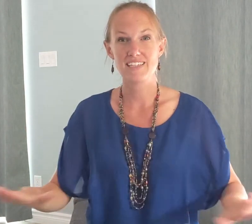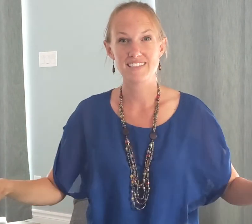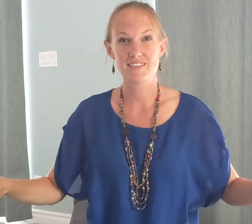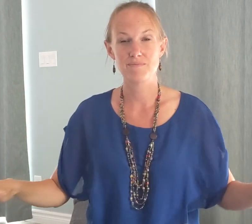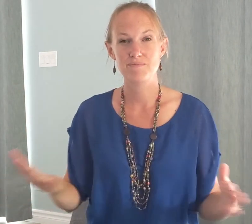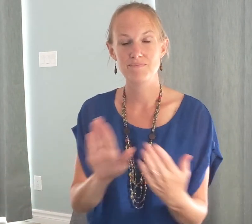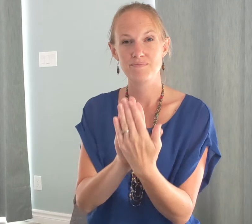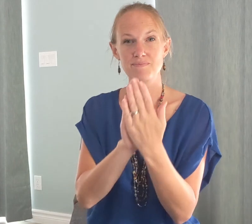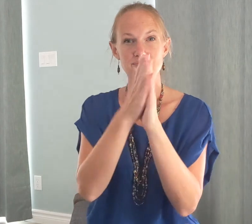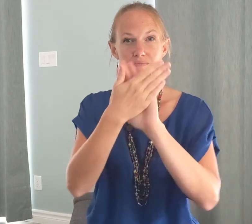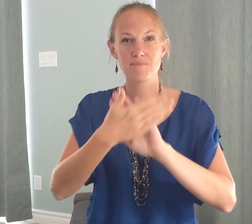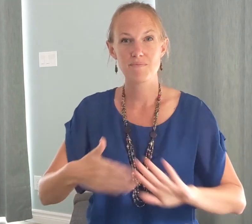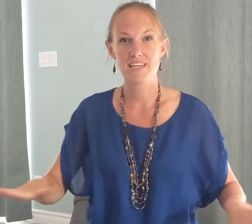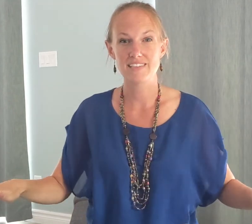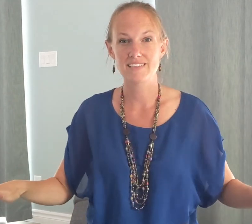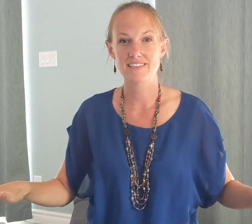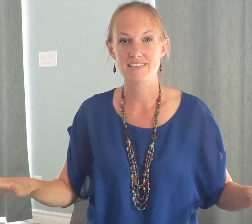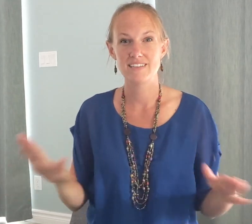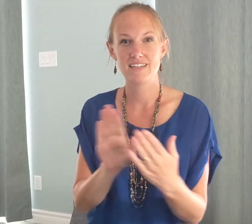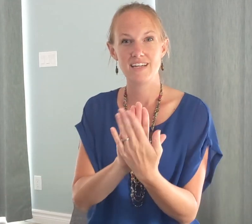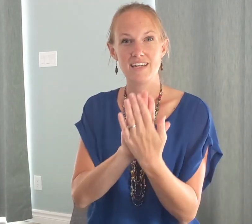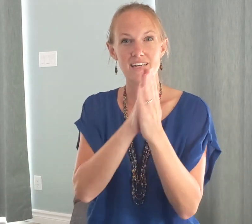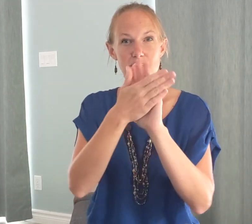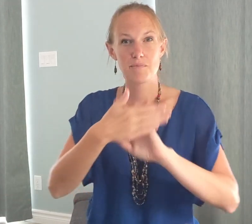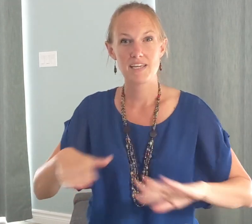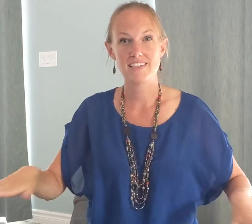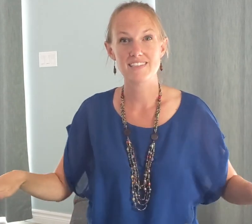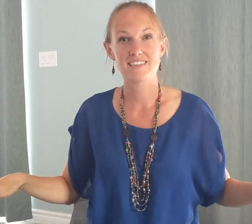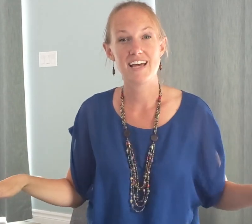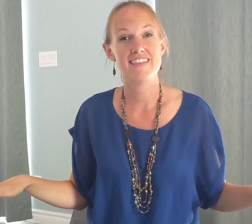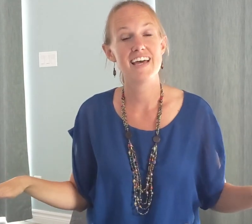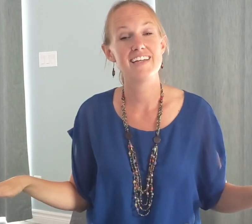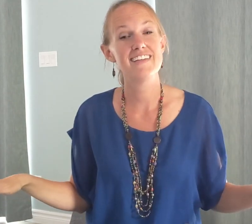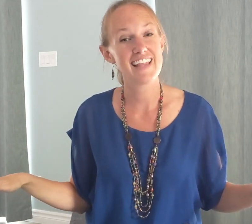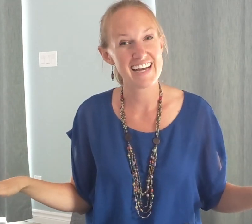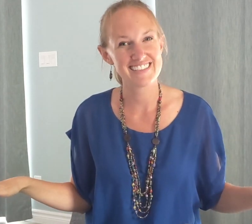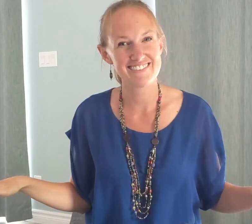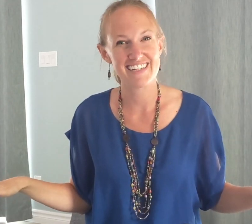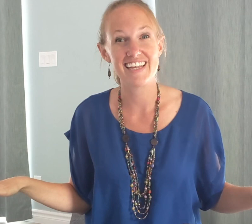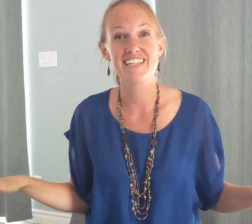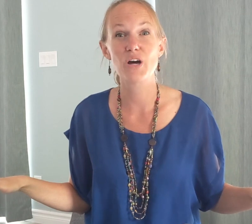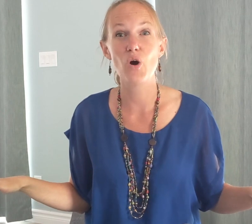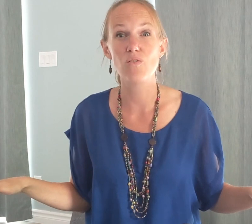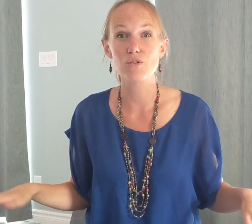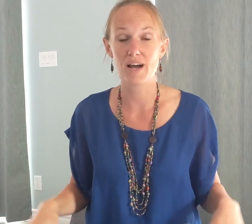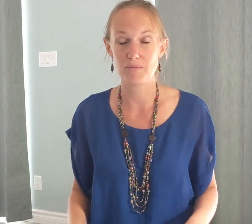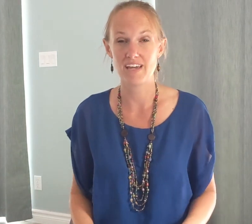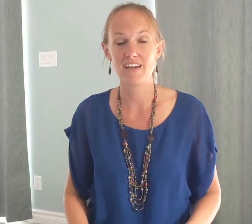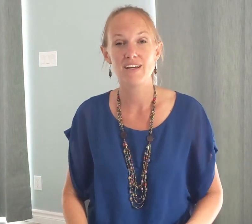Peace, peace, peace. And then the last one, it's overwhelming. So